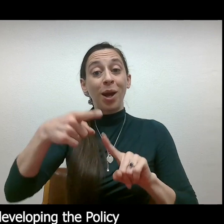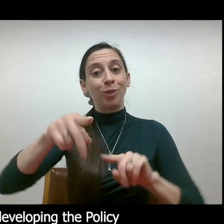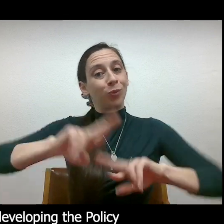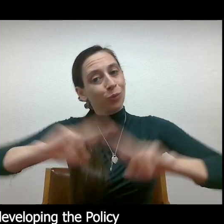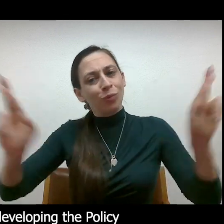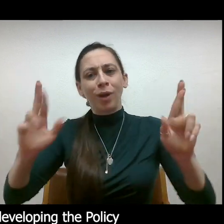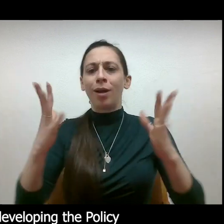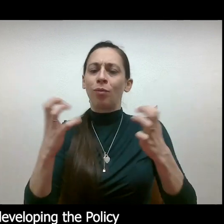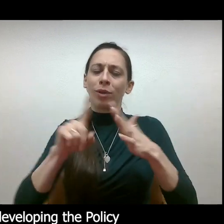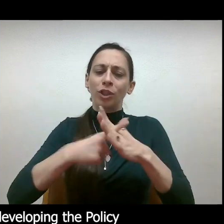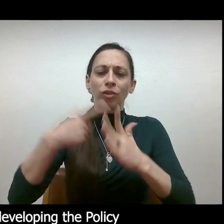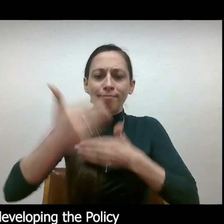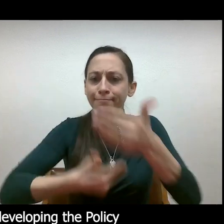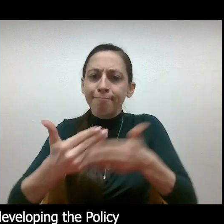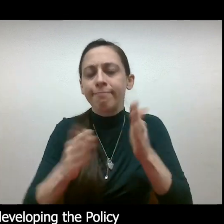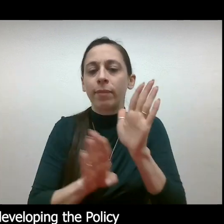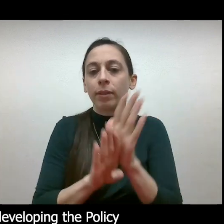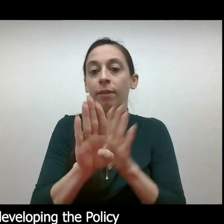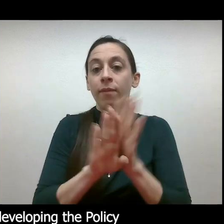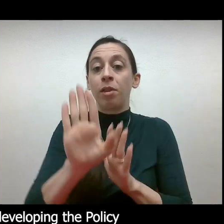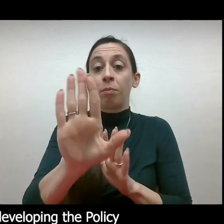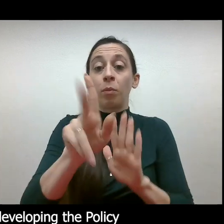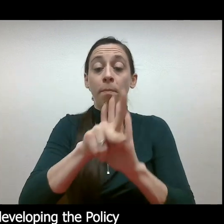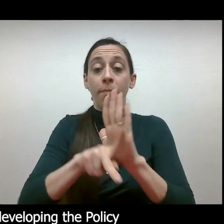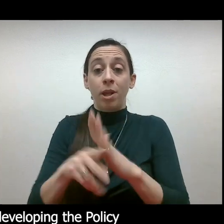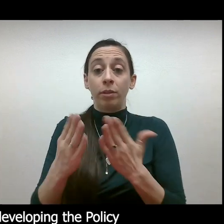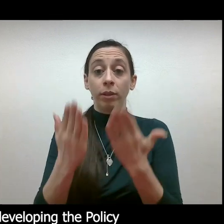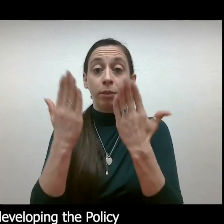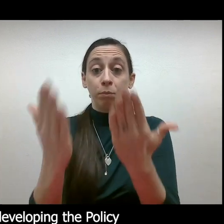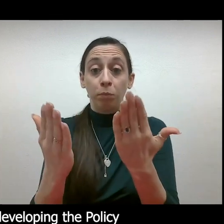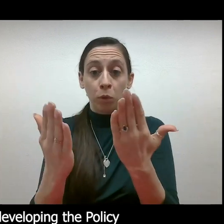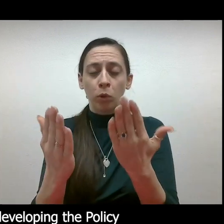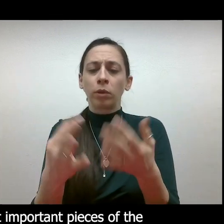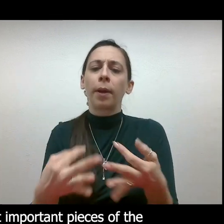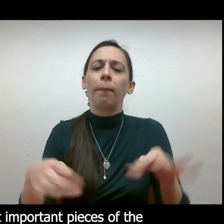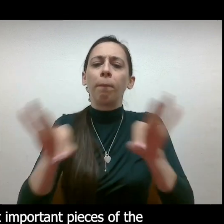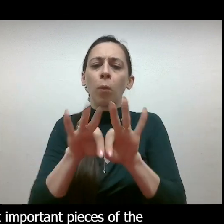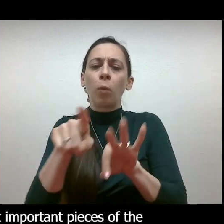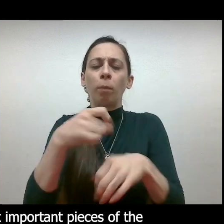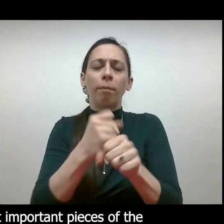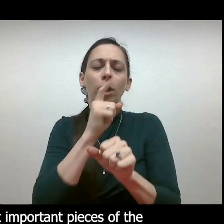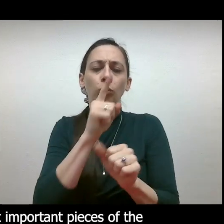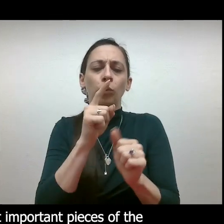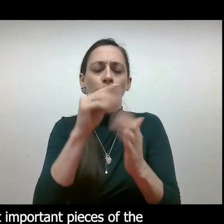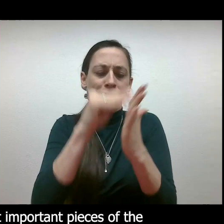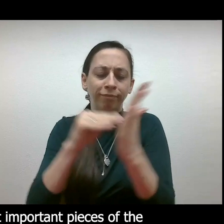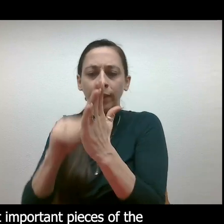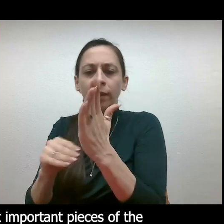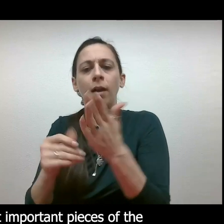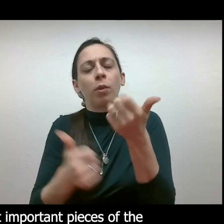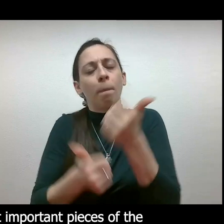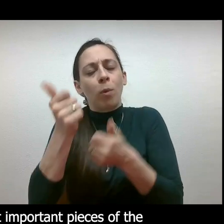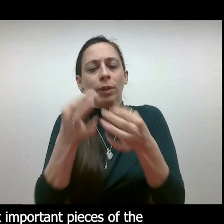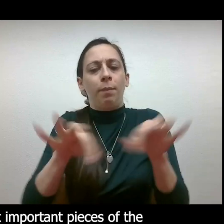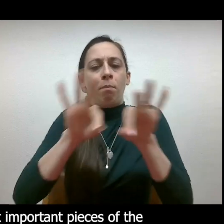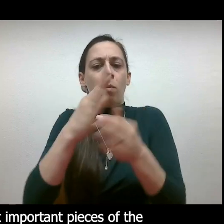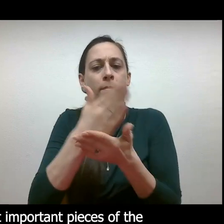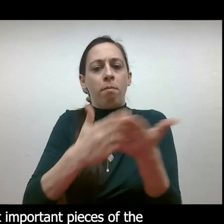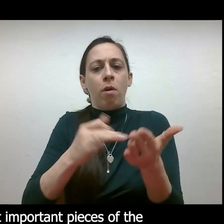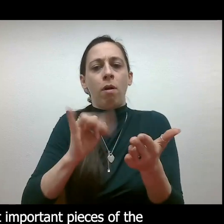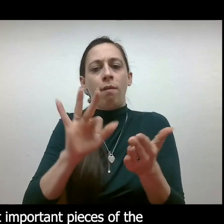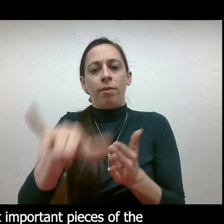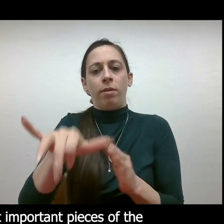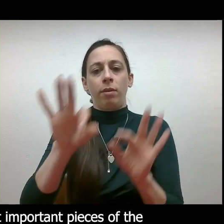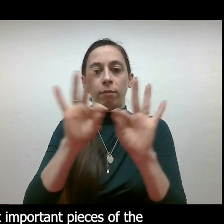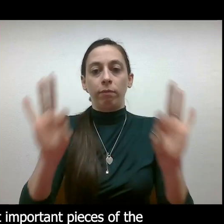Now, when you're ready to start developing the policy recommendation form, it is important that you fill out the most important